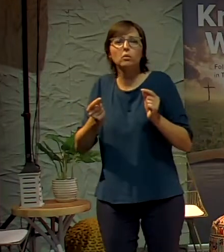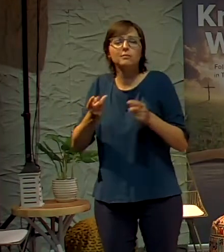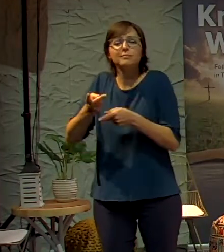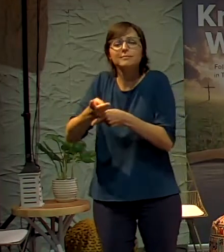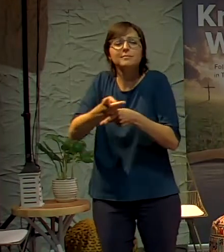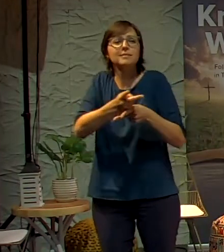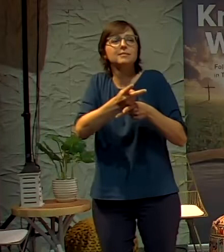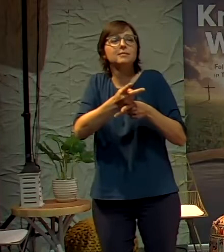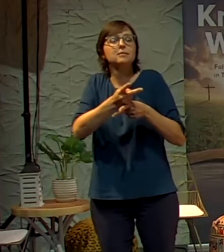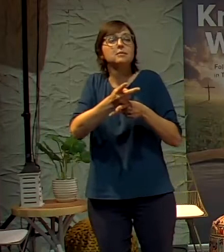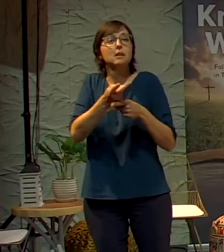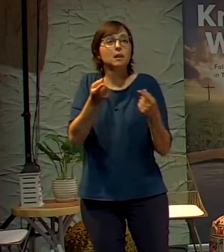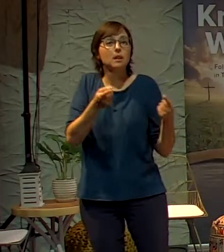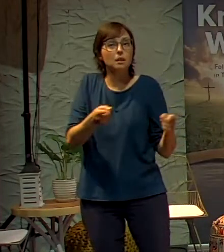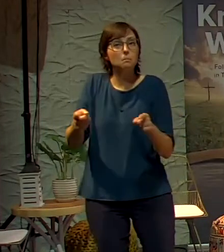So